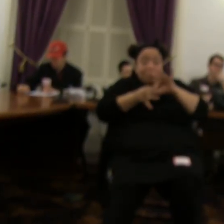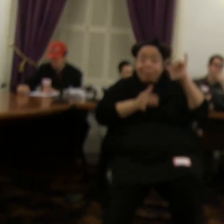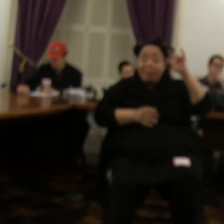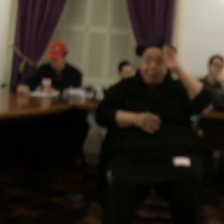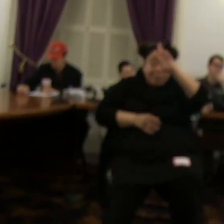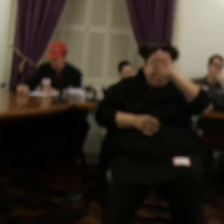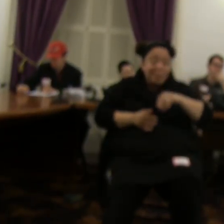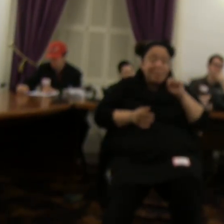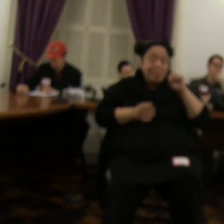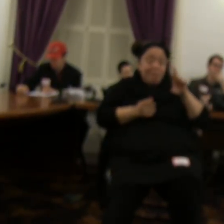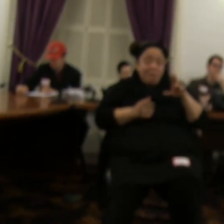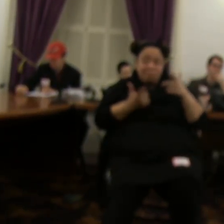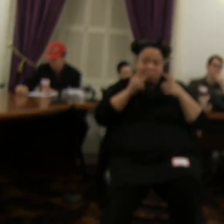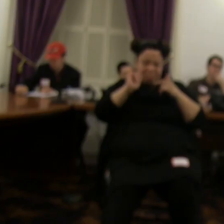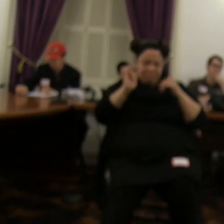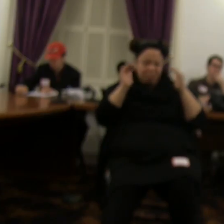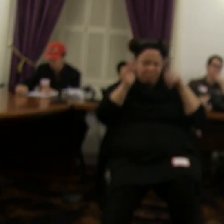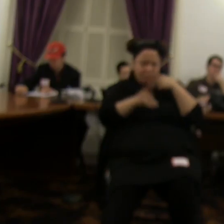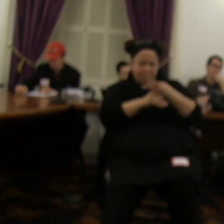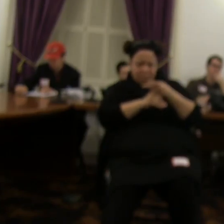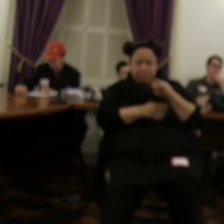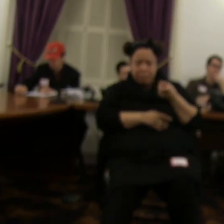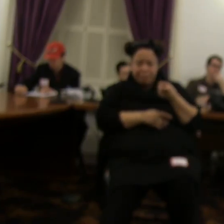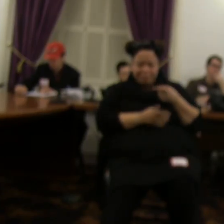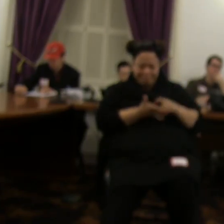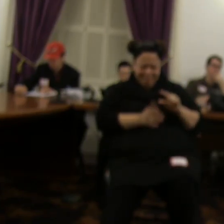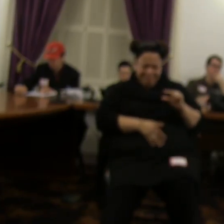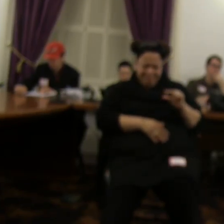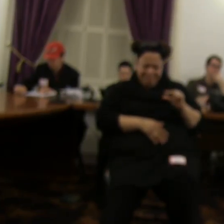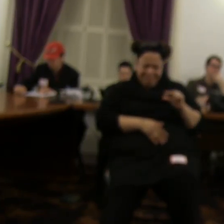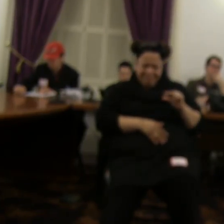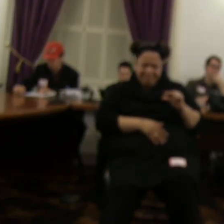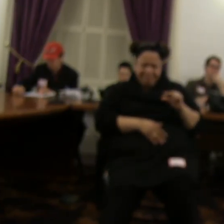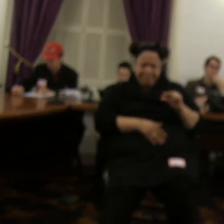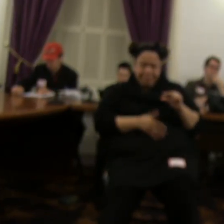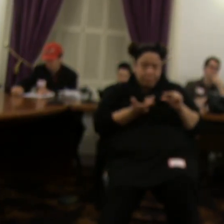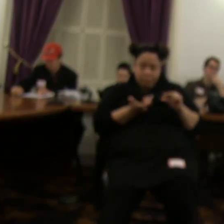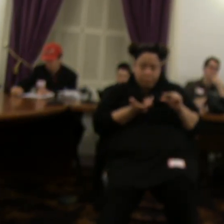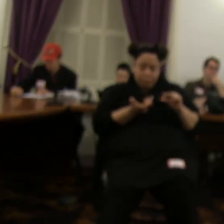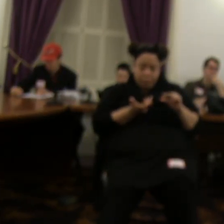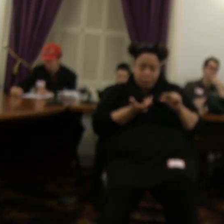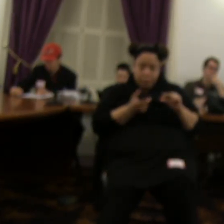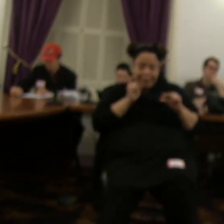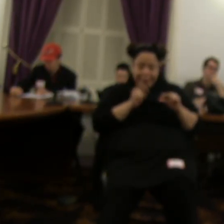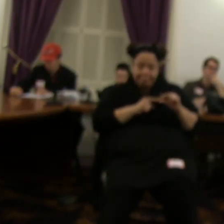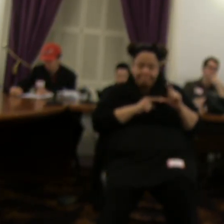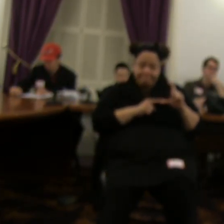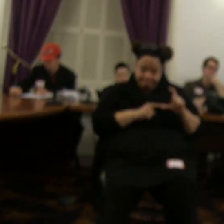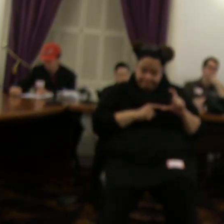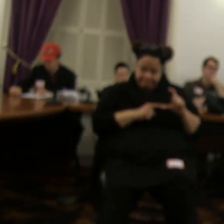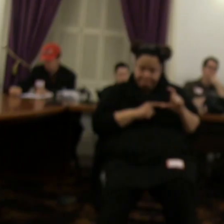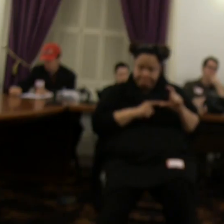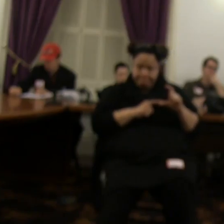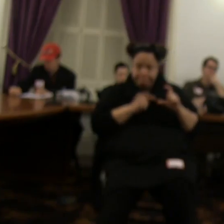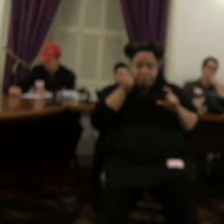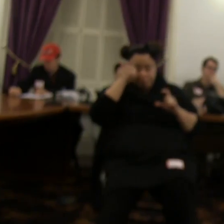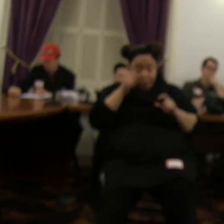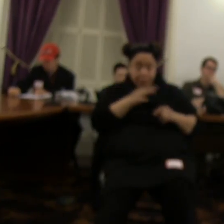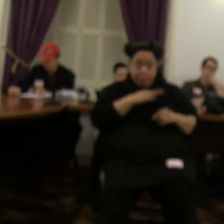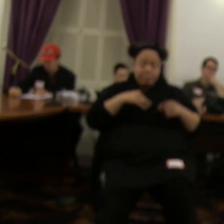what other state employees get paid doing similar work, or what people get paid doing similar work in hospitals or